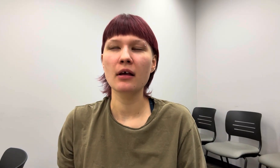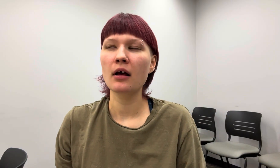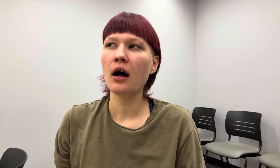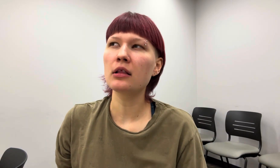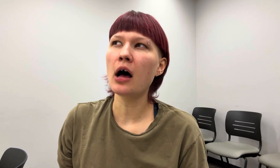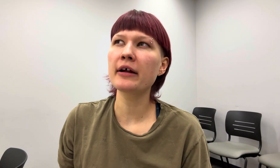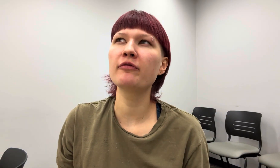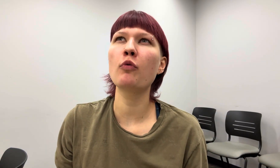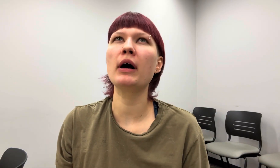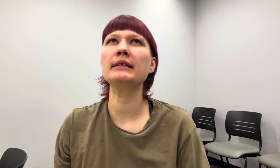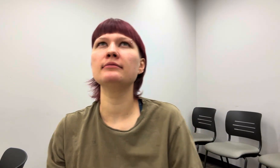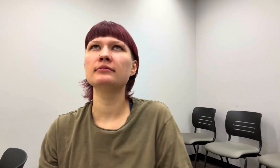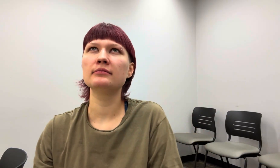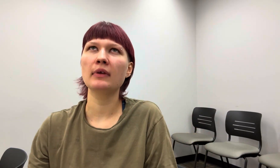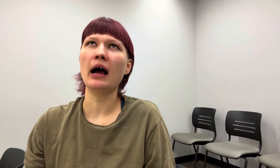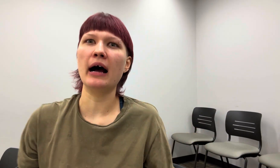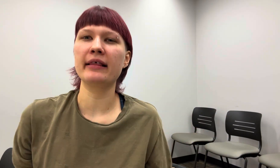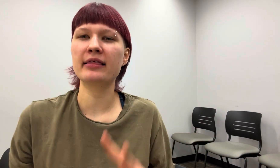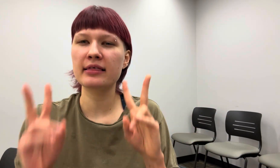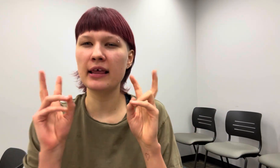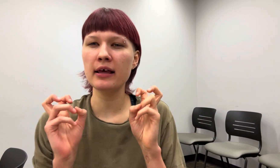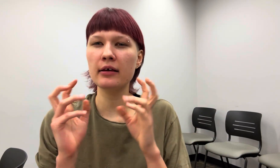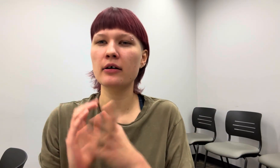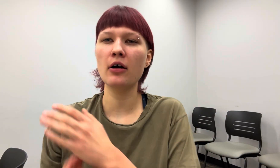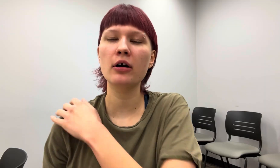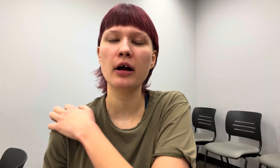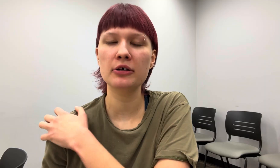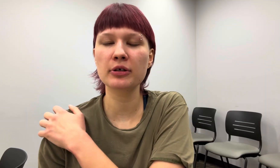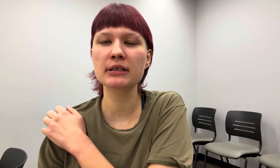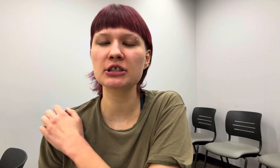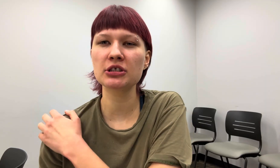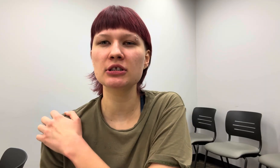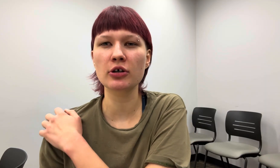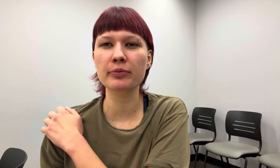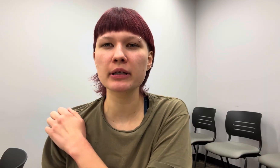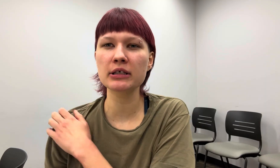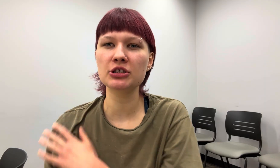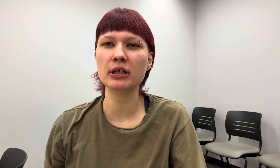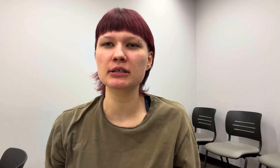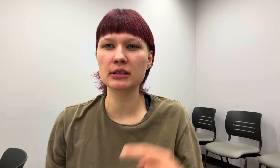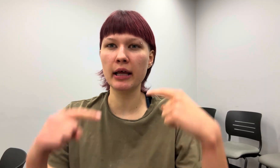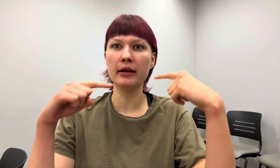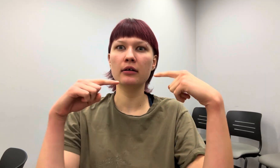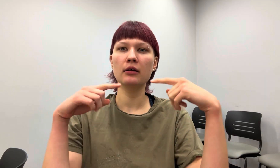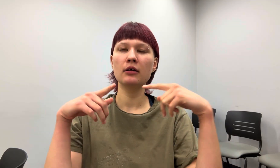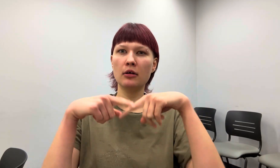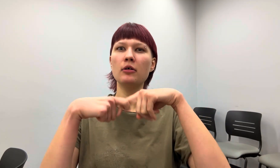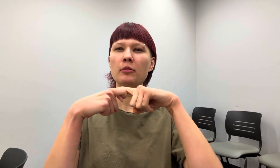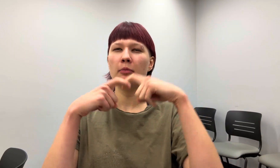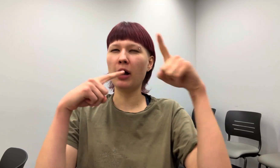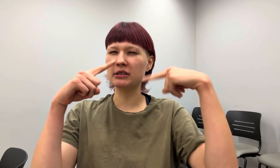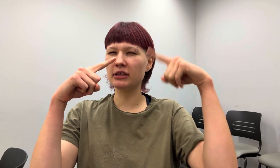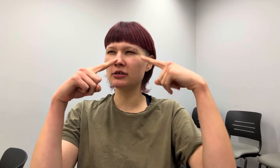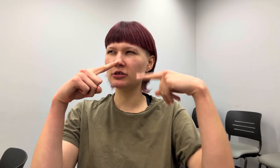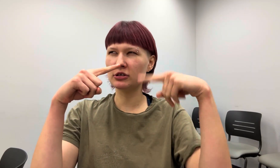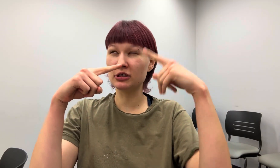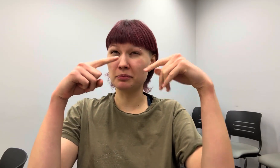A lot of what I think are transitions are really just like pausing to